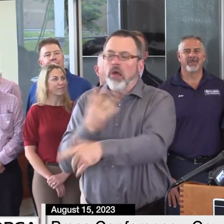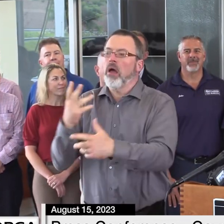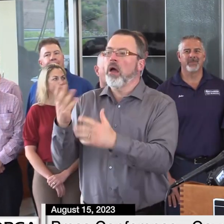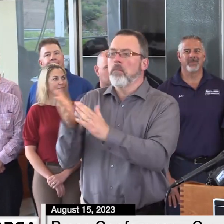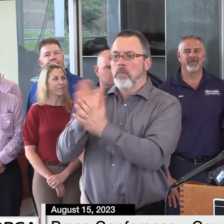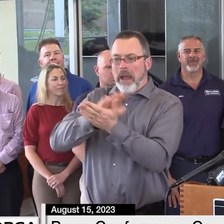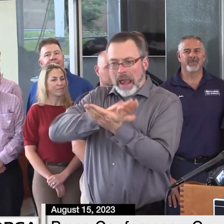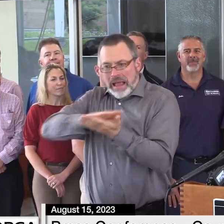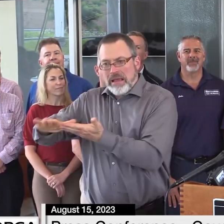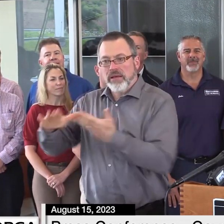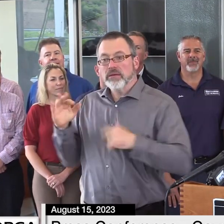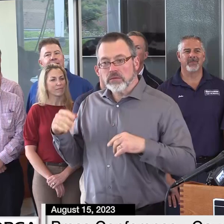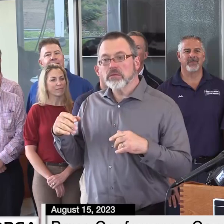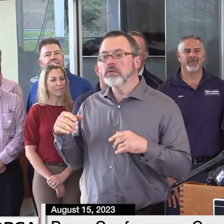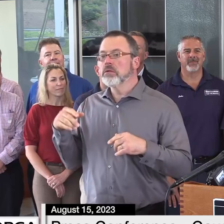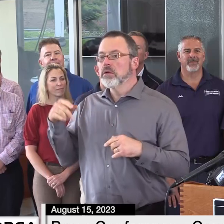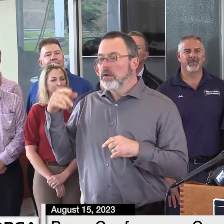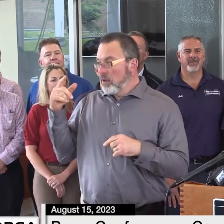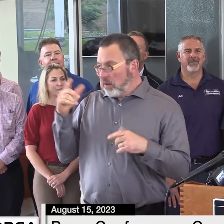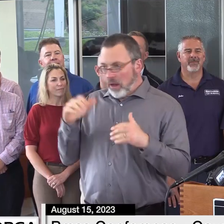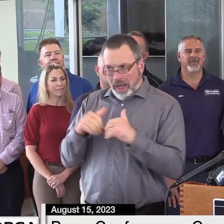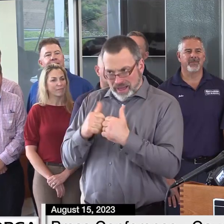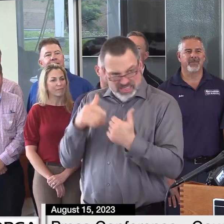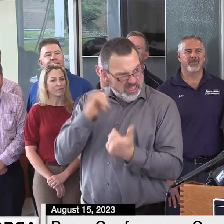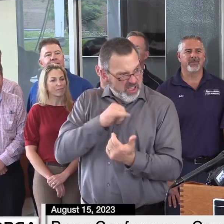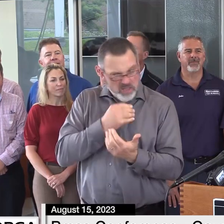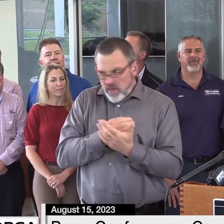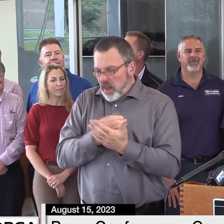to support our economy and communities.